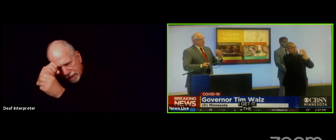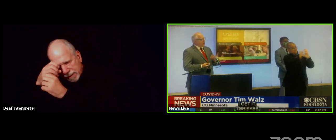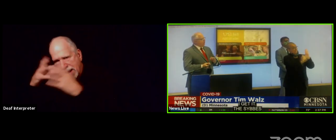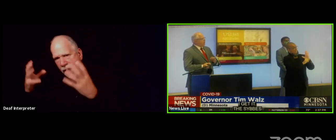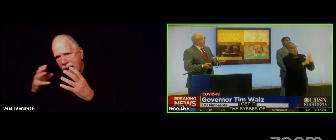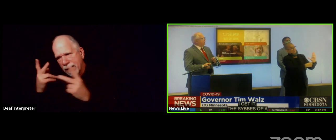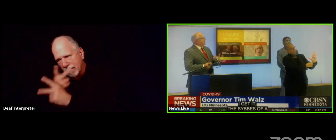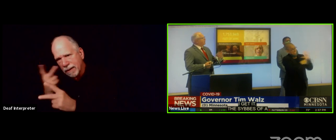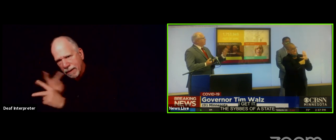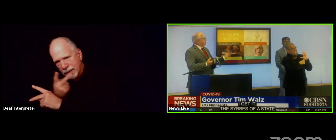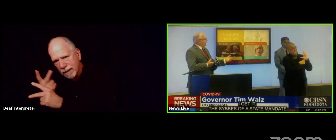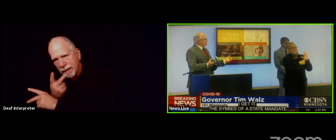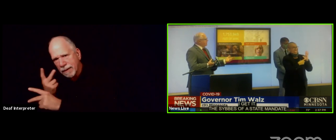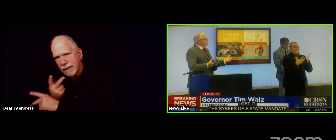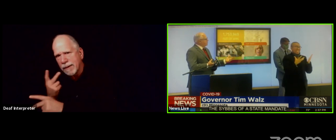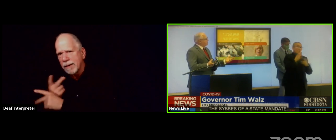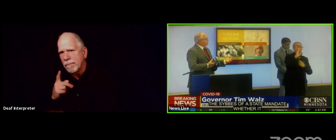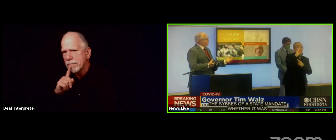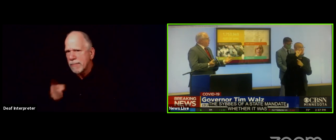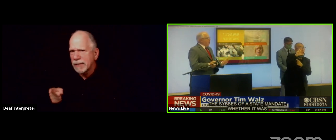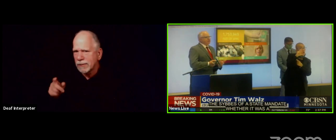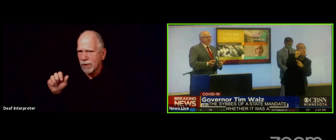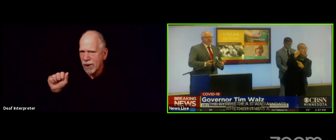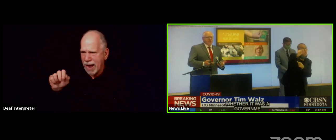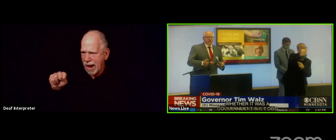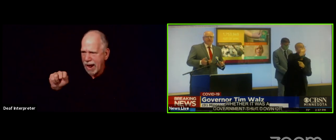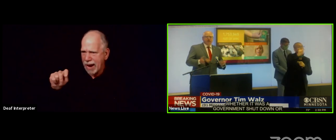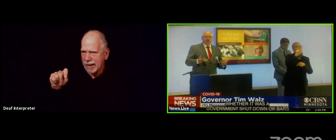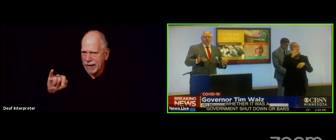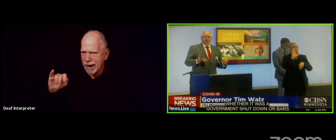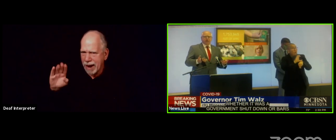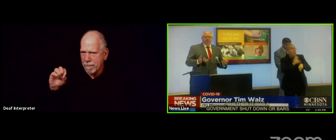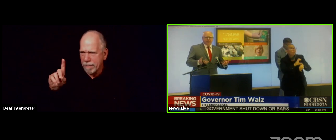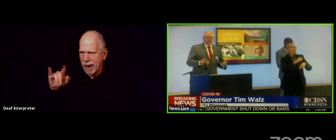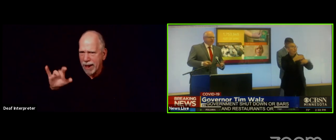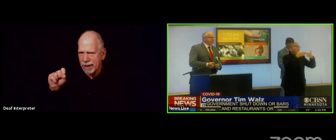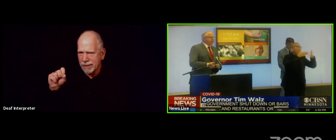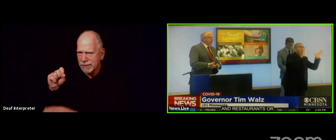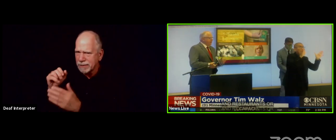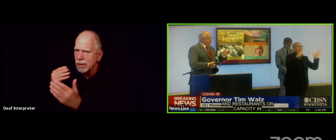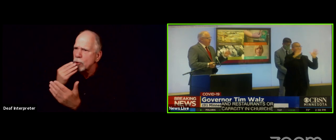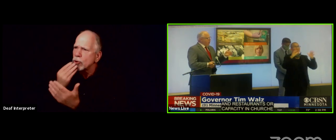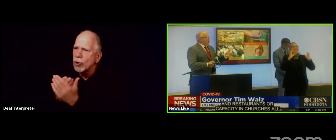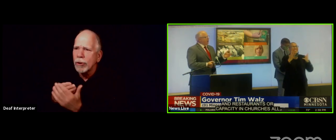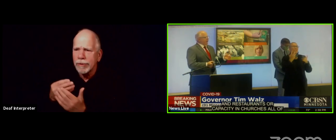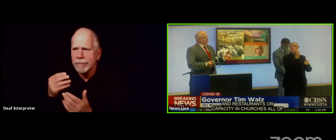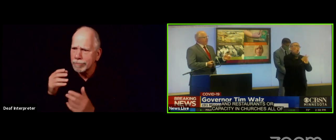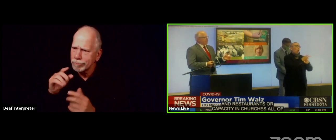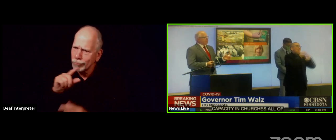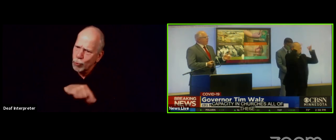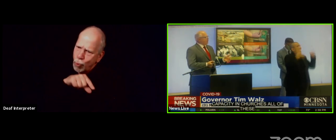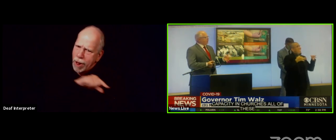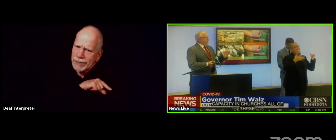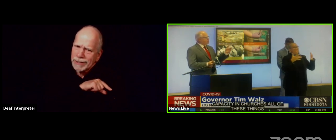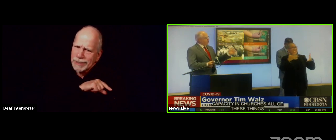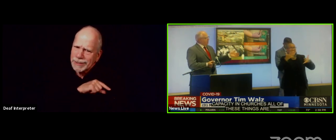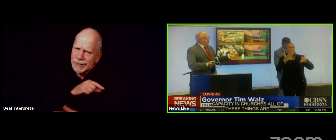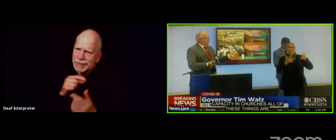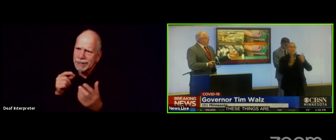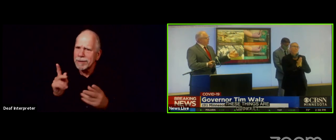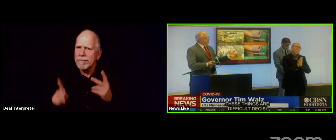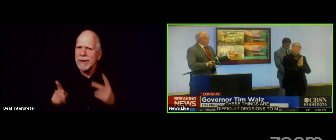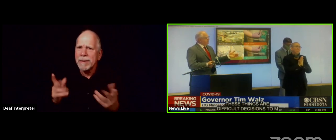was bars and restaurants or was capacity in churches, all these things are difficult decisions to make. They were all aimed at doing a couple things: